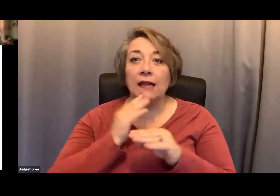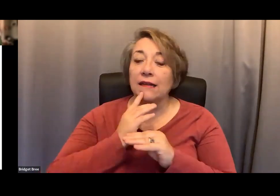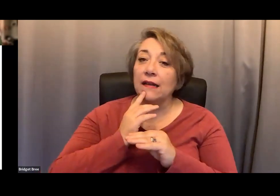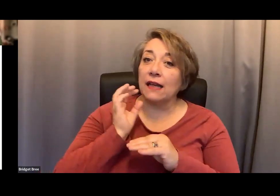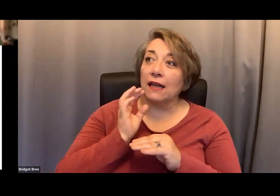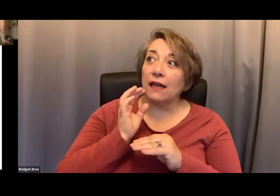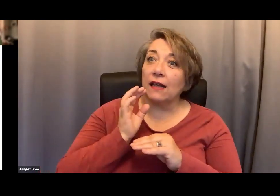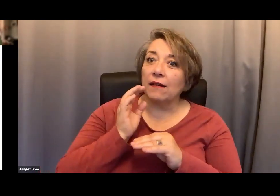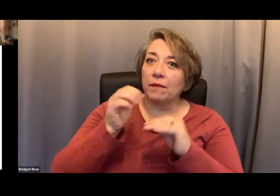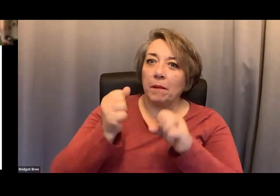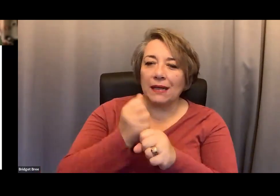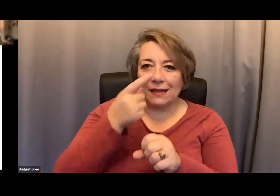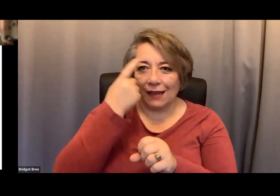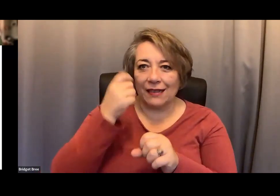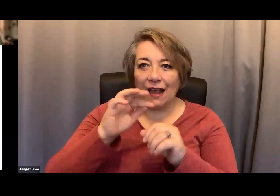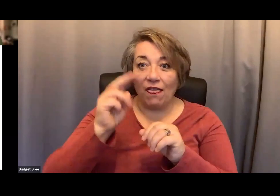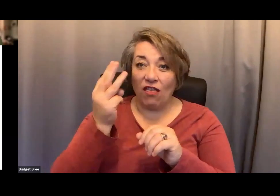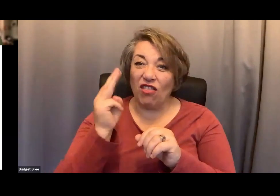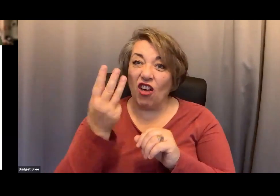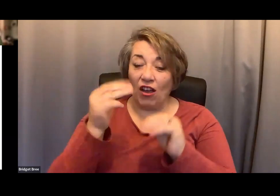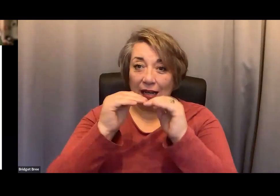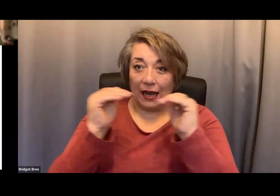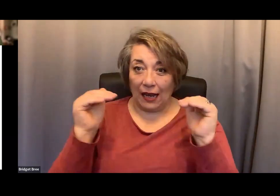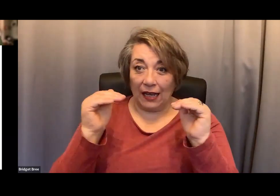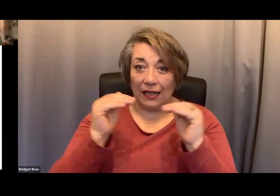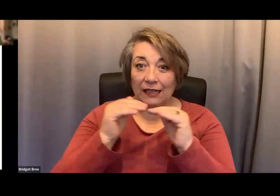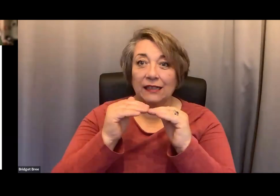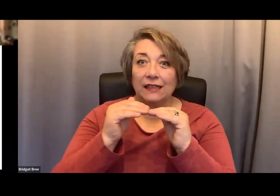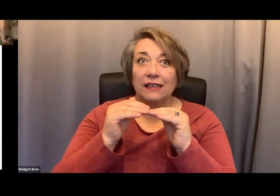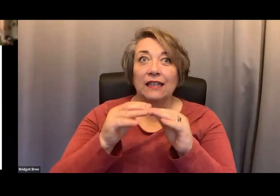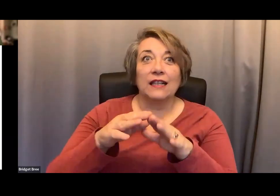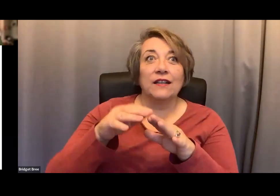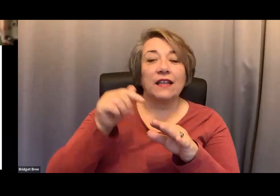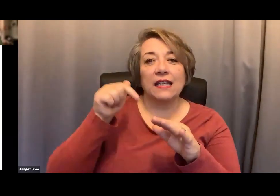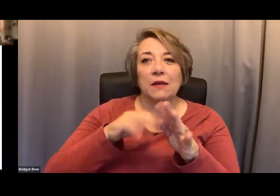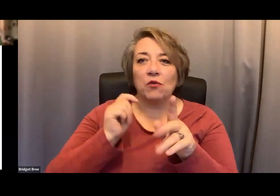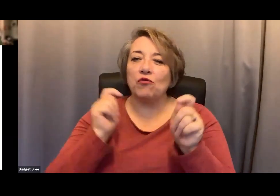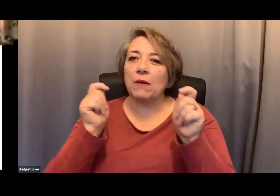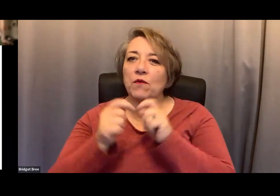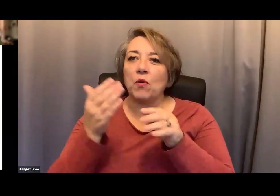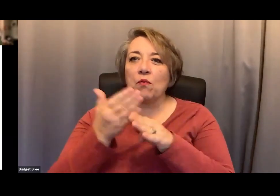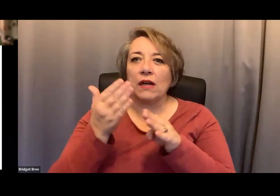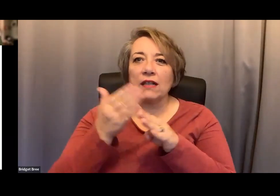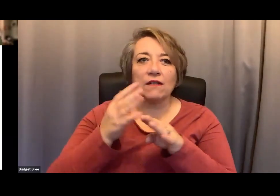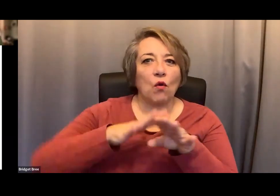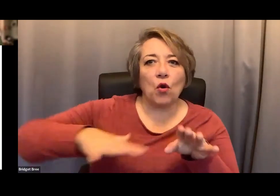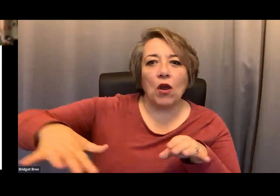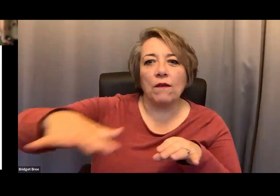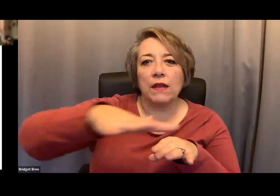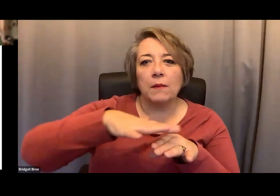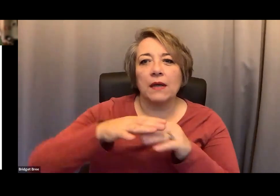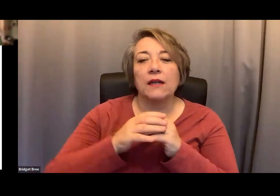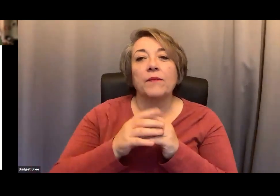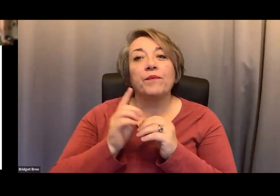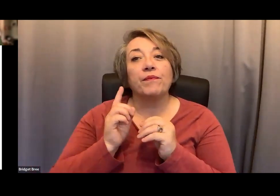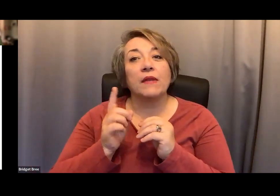this portrait, the deep demonstration of transformative practice across different scales in the neighbourhood from the home, street and neighbourhood, which is